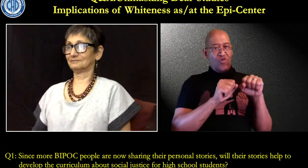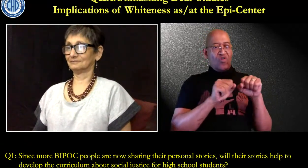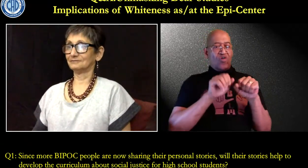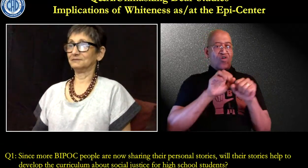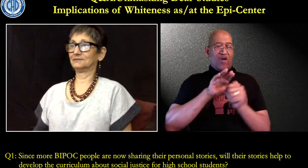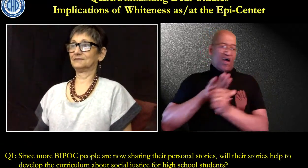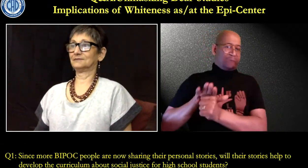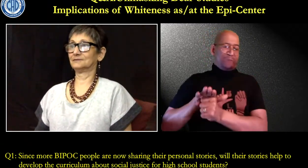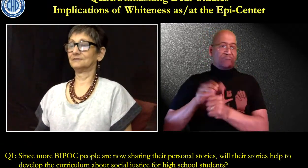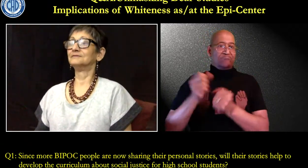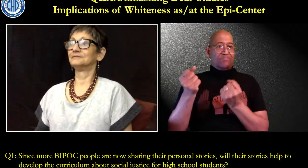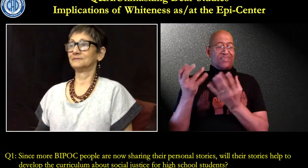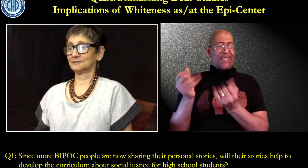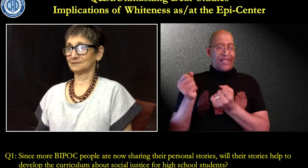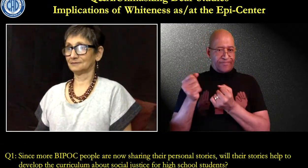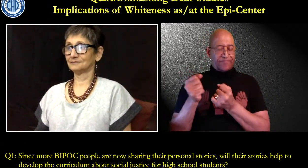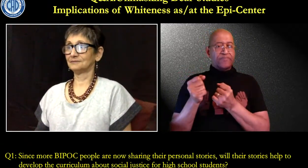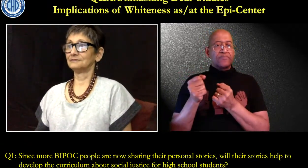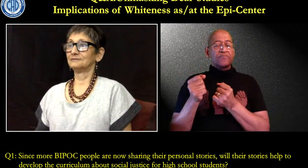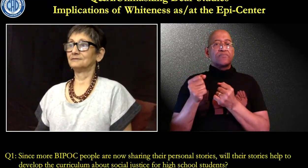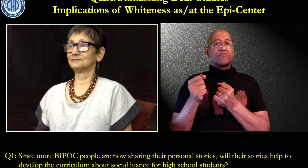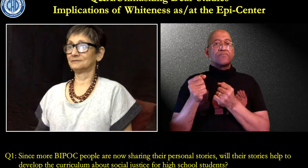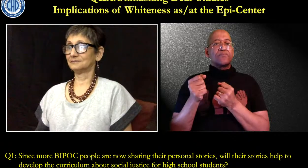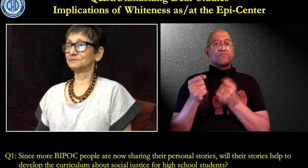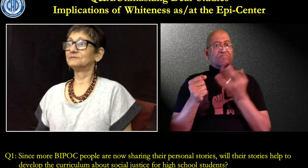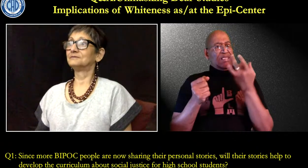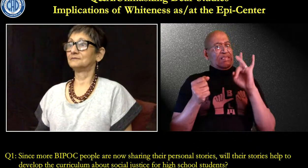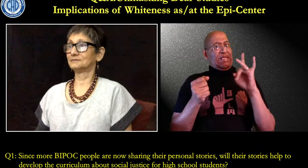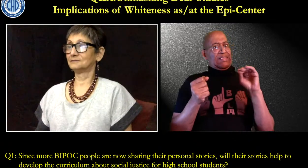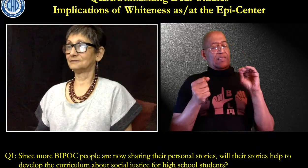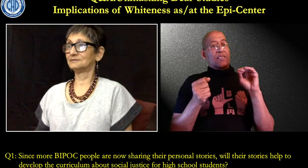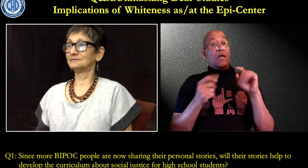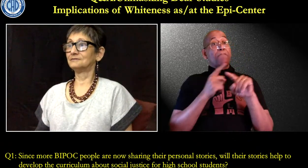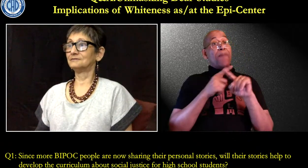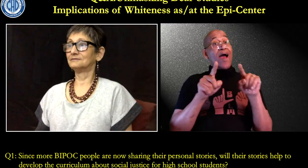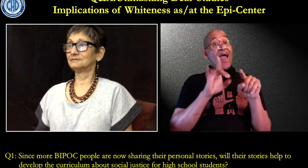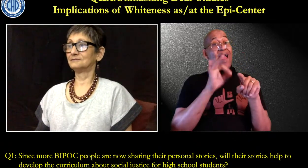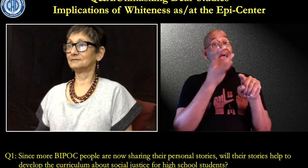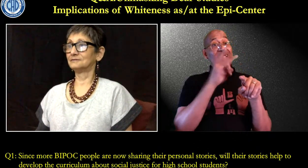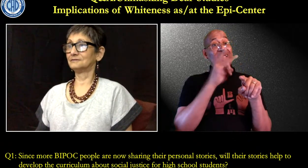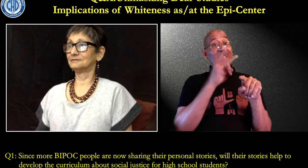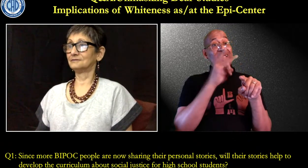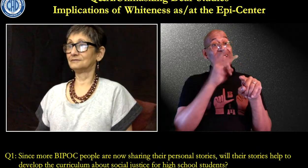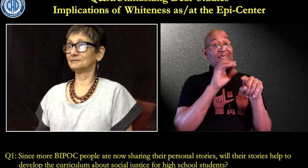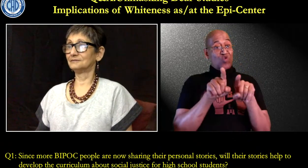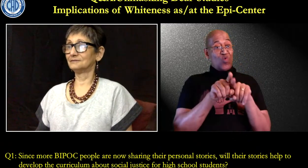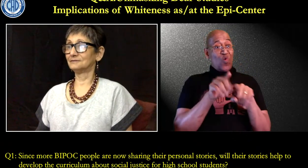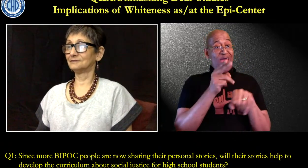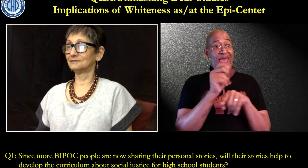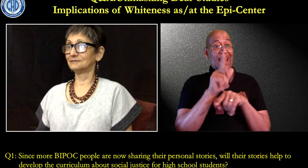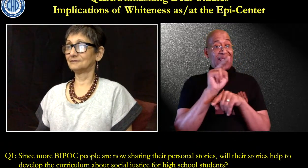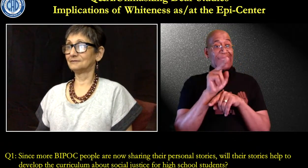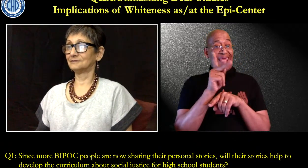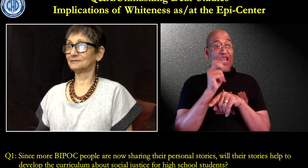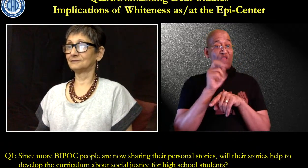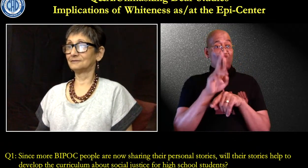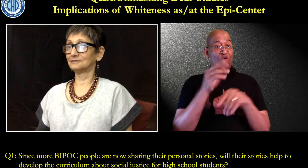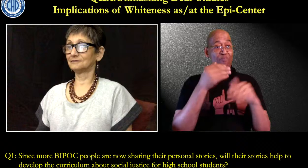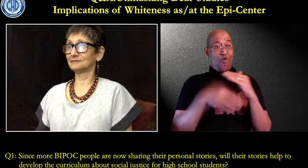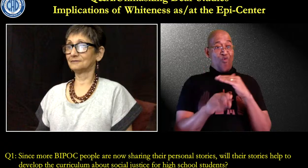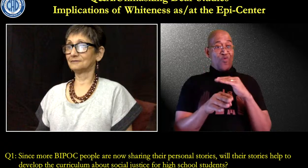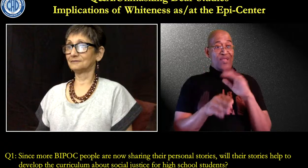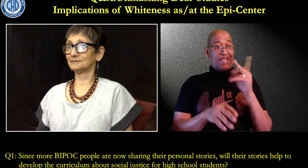Yes. And oralism and depression and signing. That was the 18s.